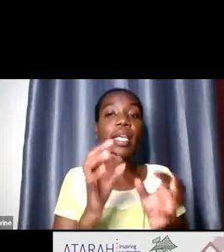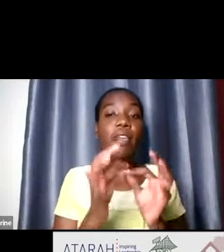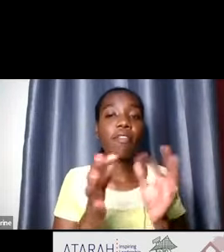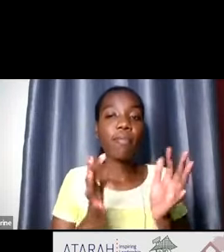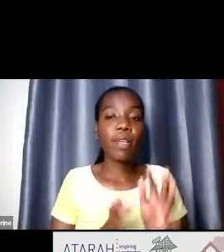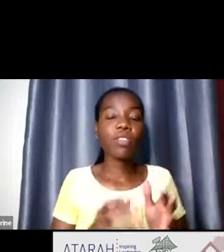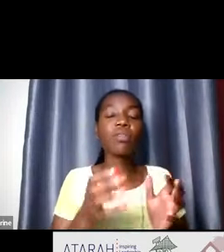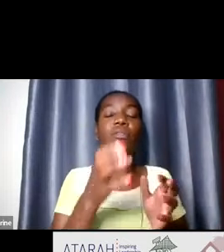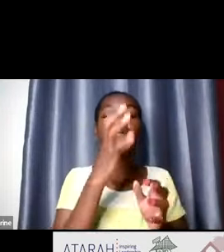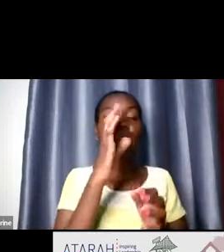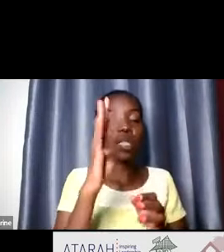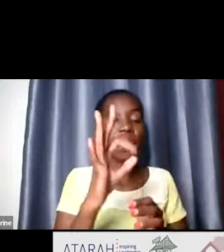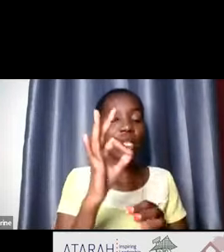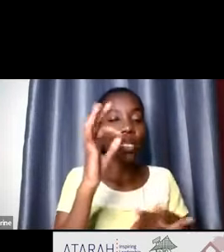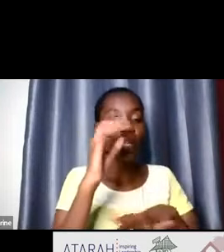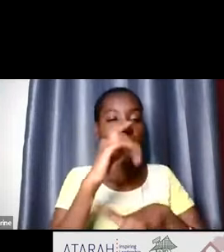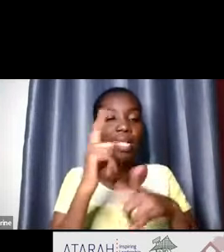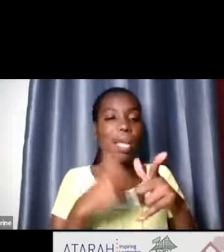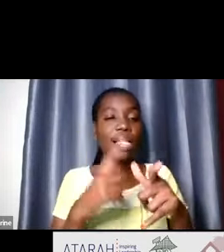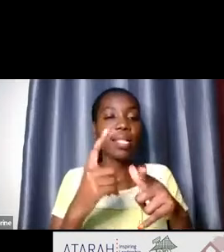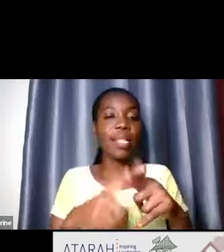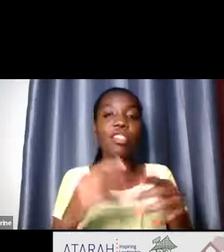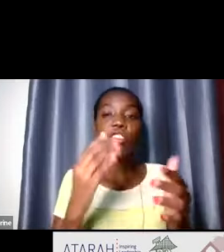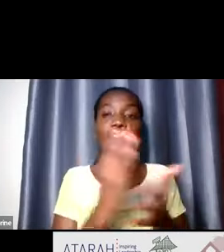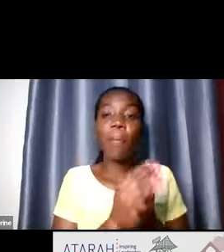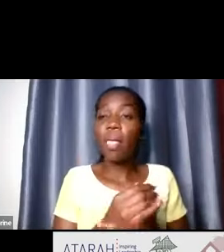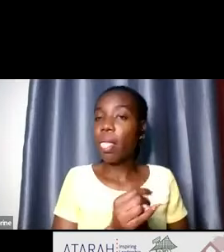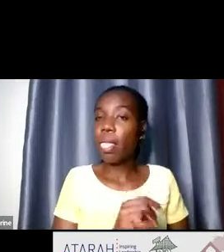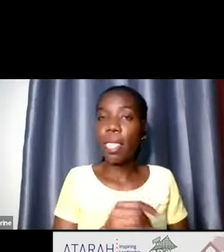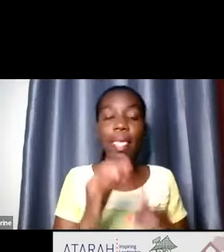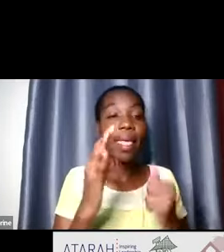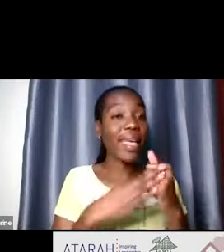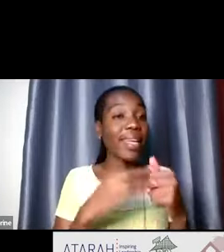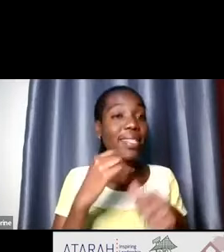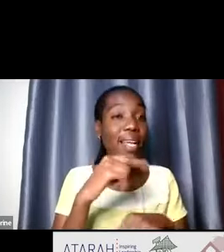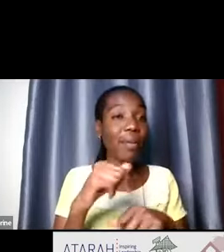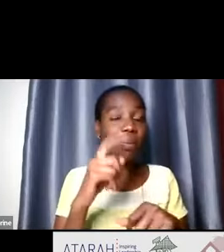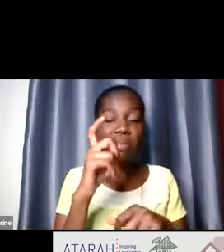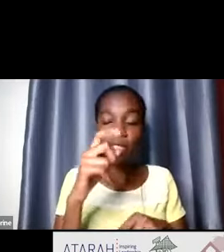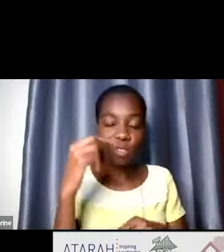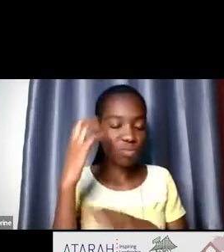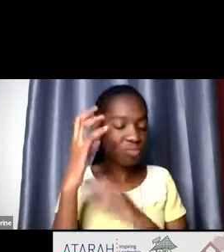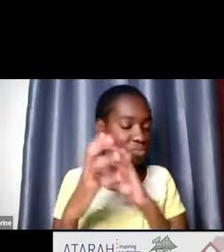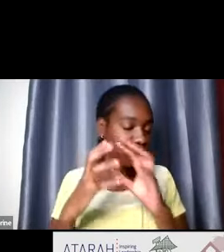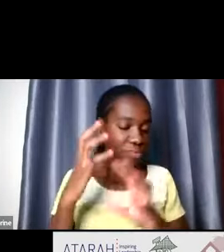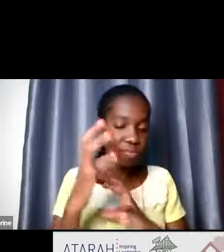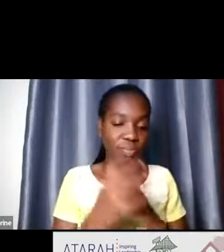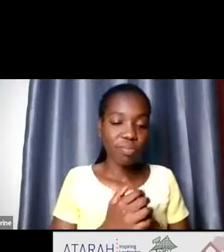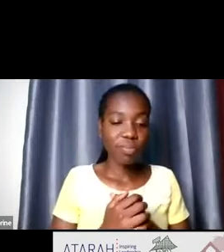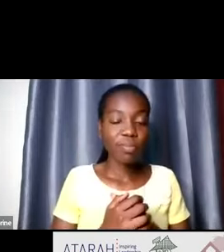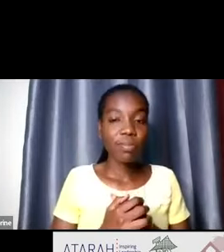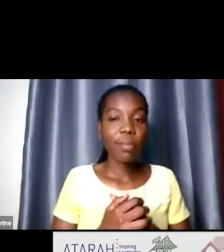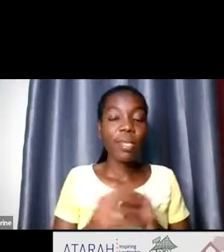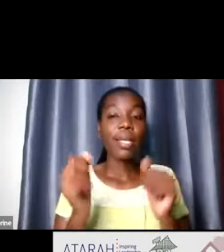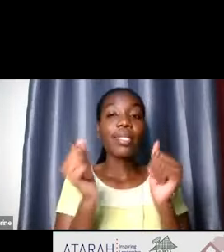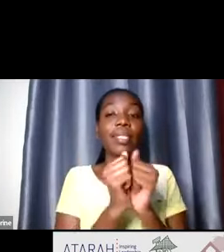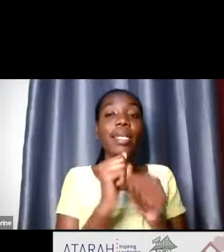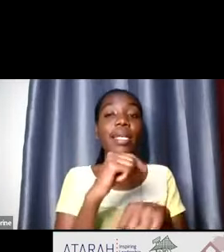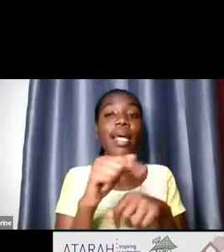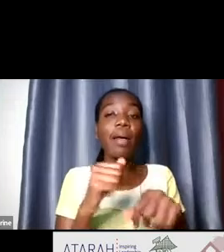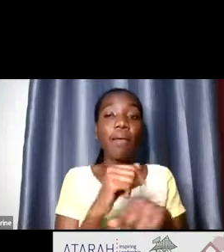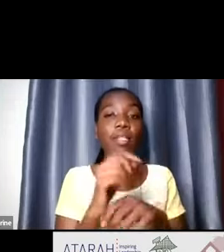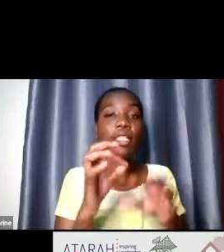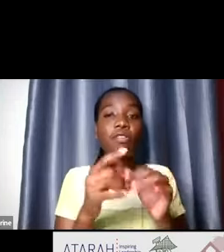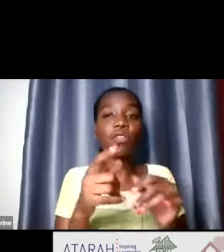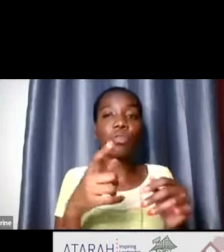and suddenly stopped, 8 hours down the line, they will go into confusion. 10 hours down the line, if they're not checked into a